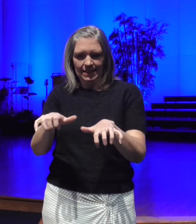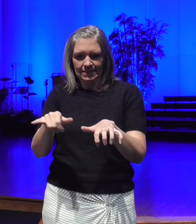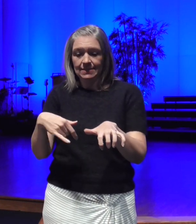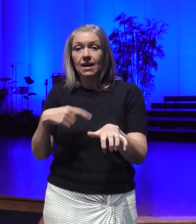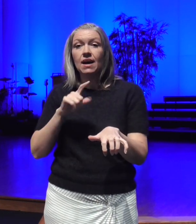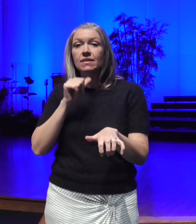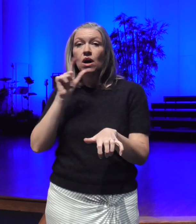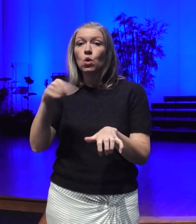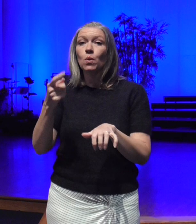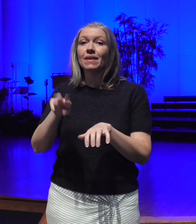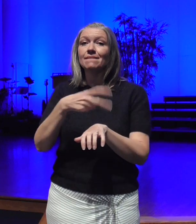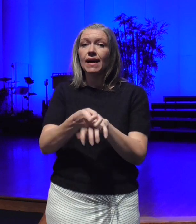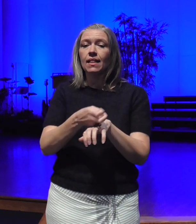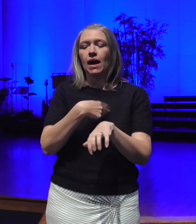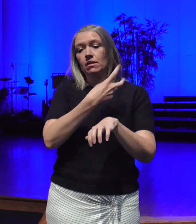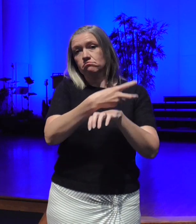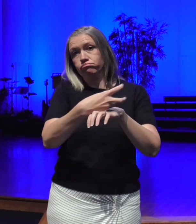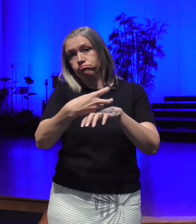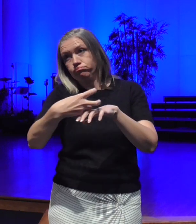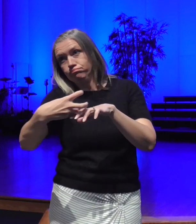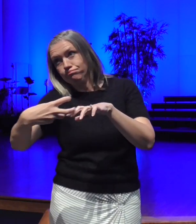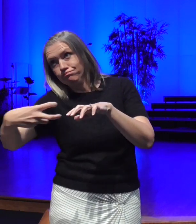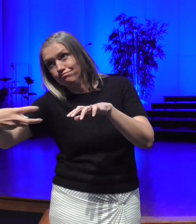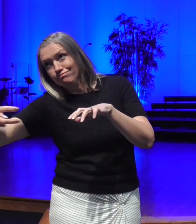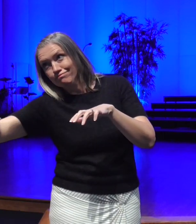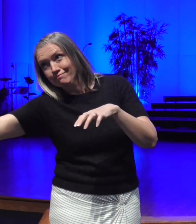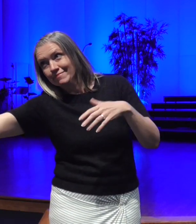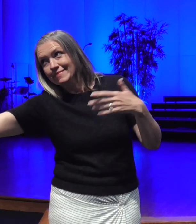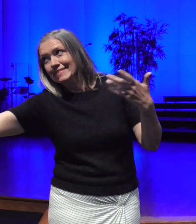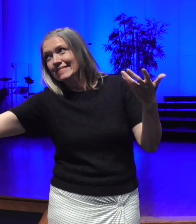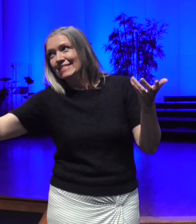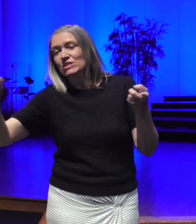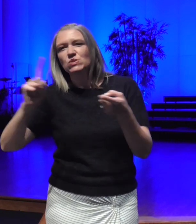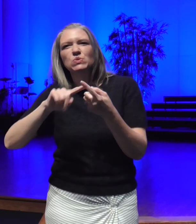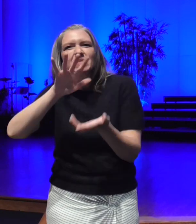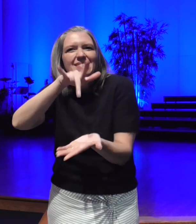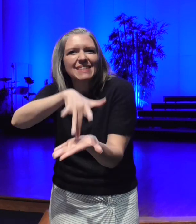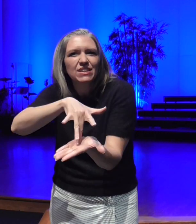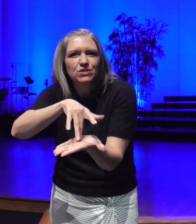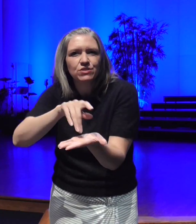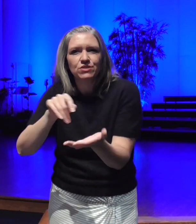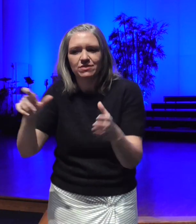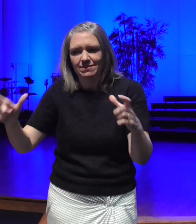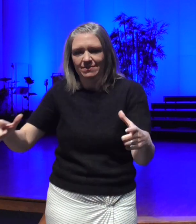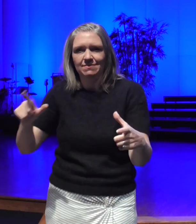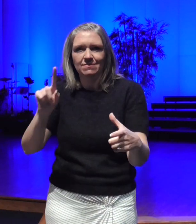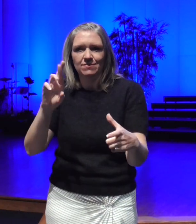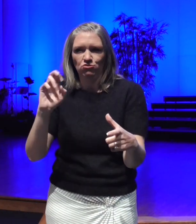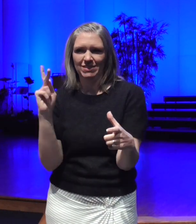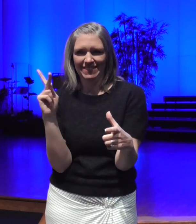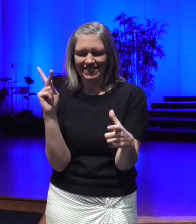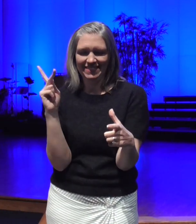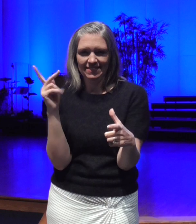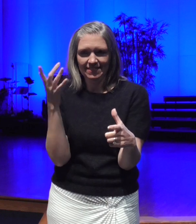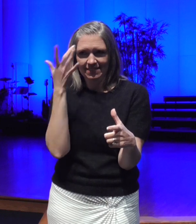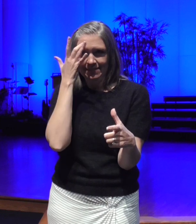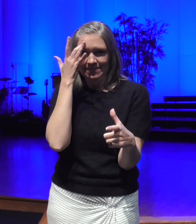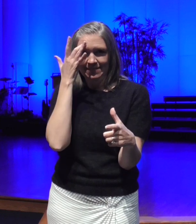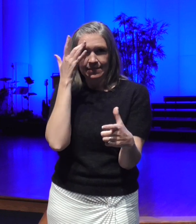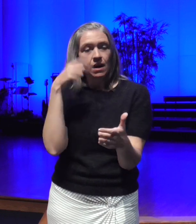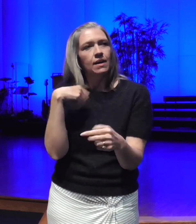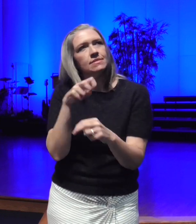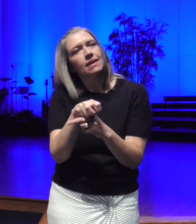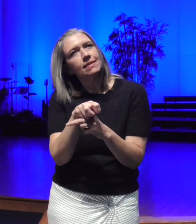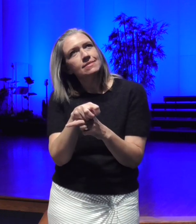slid when I fell into kind of the top center part of the rink. And I sat there,